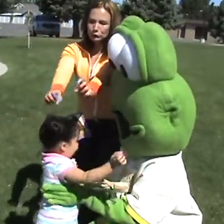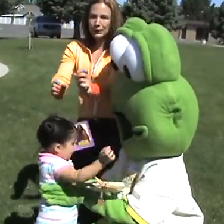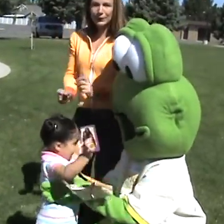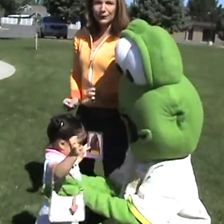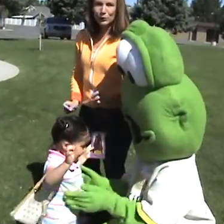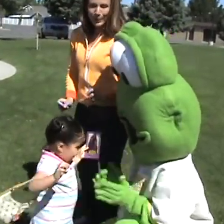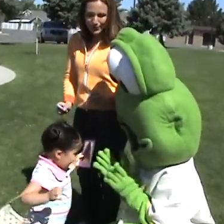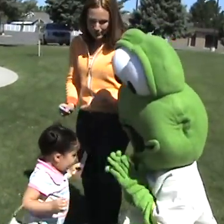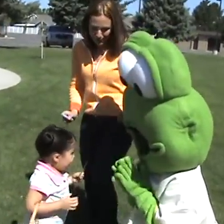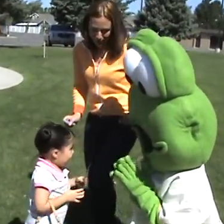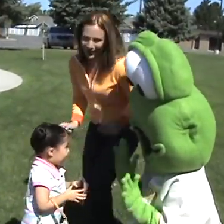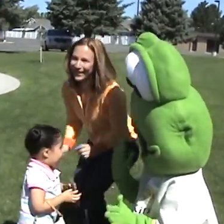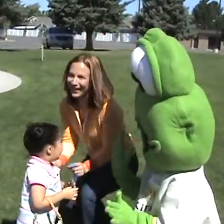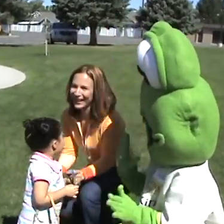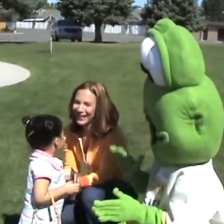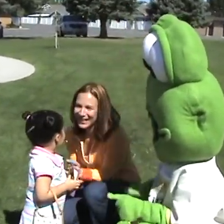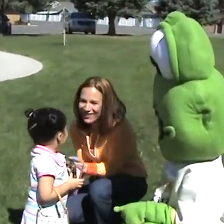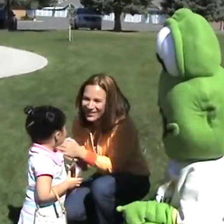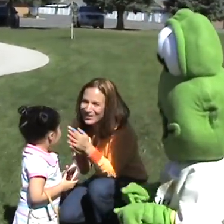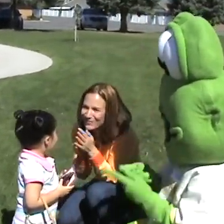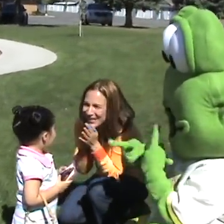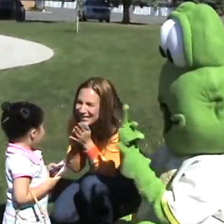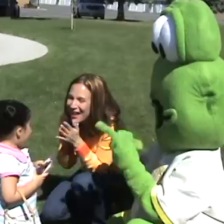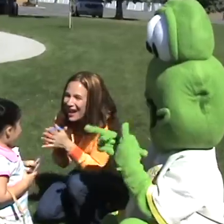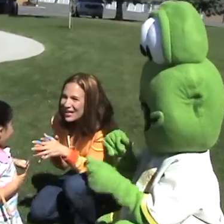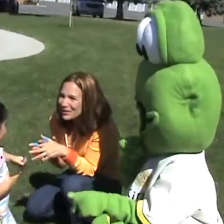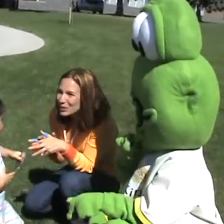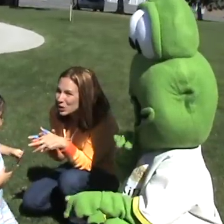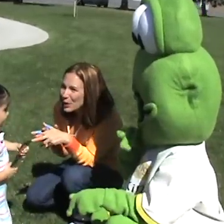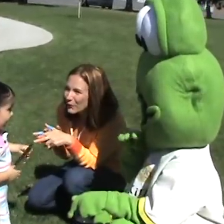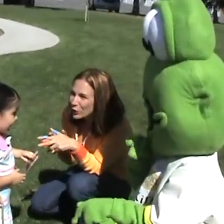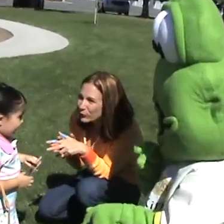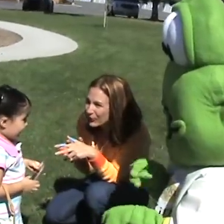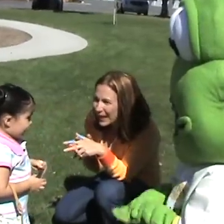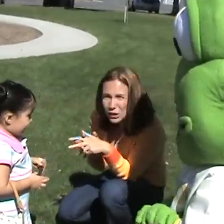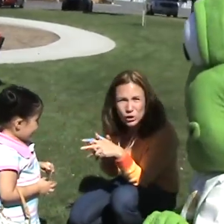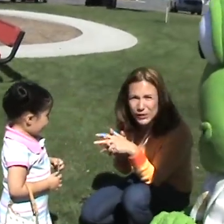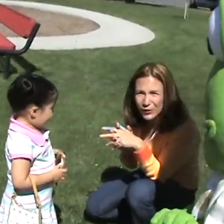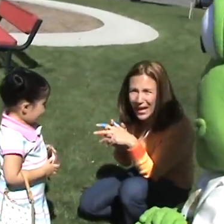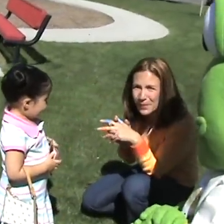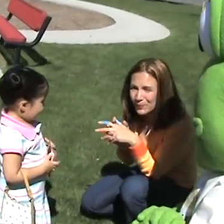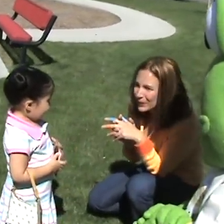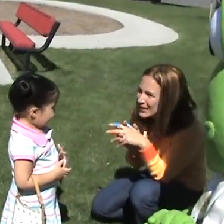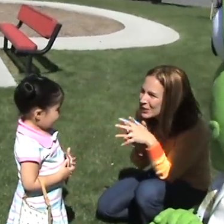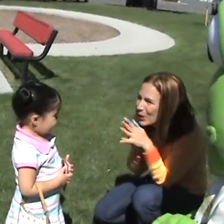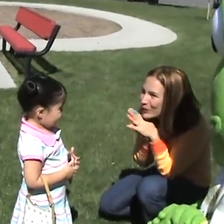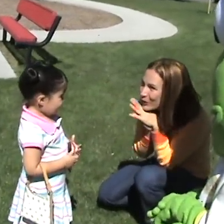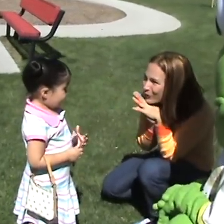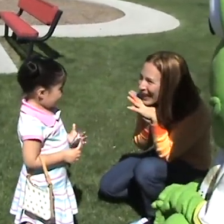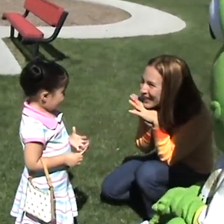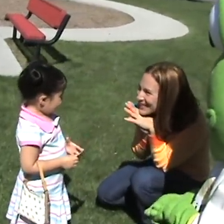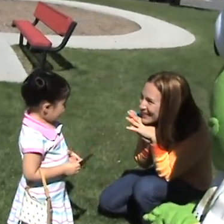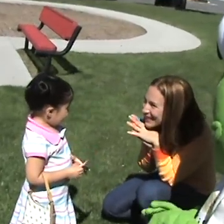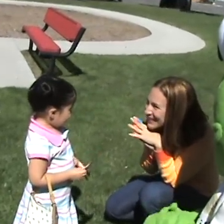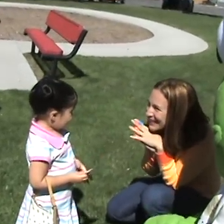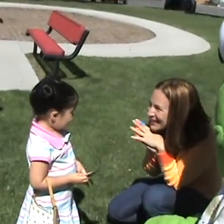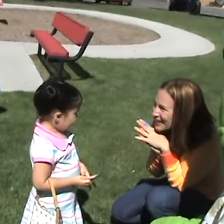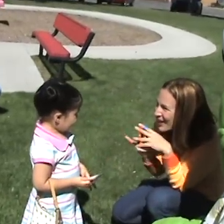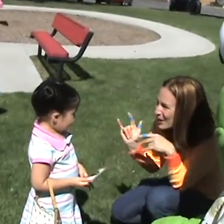I love those buns. I love those buns. So did you have a good flight? Did you guys fly? Yes. Did you have a good flight on the